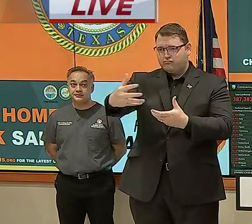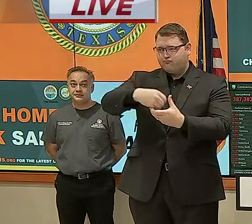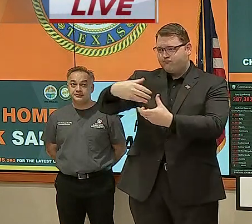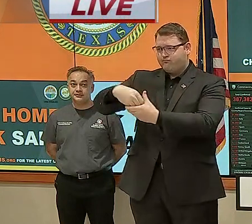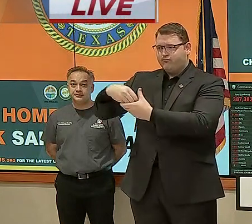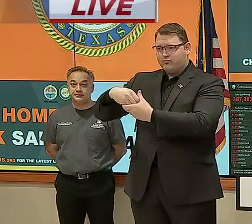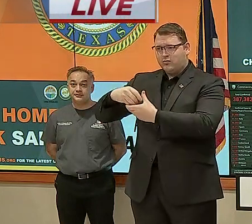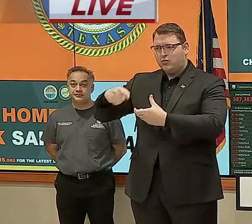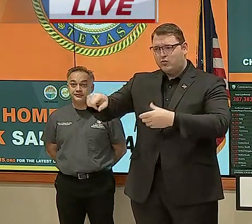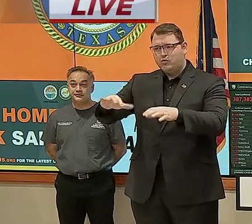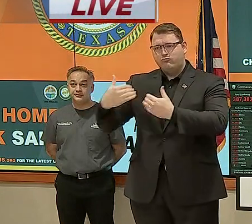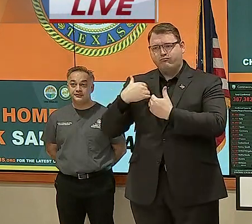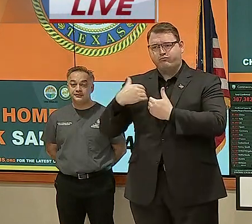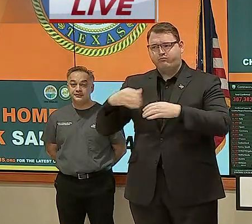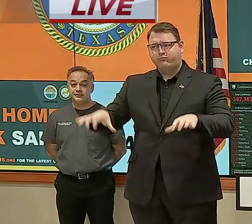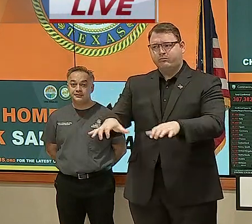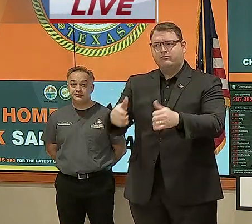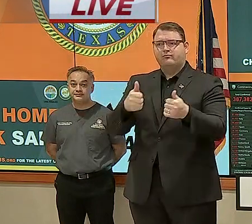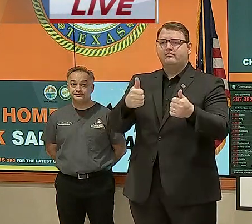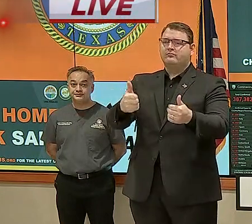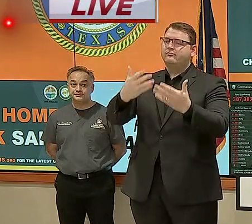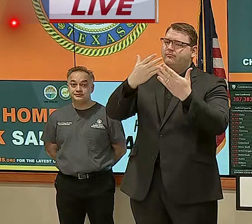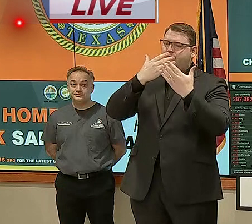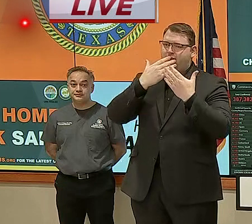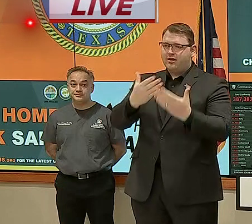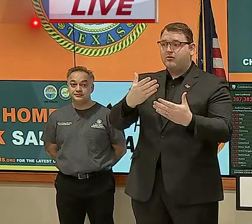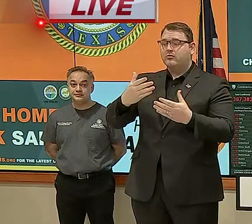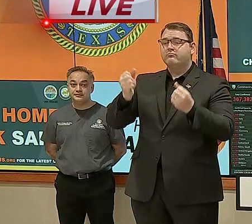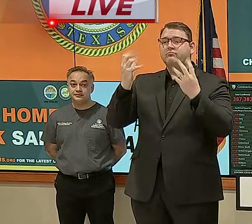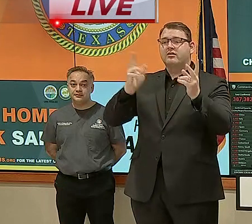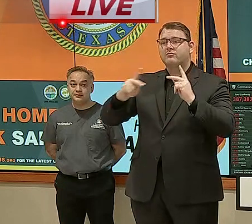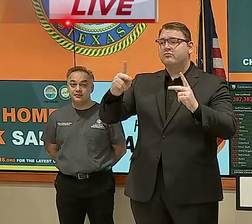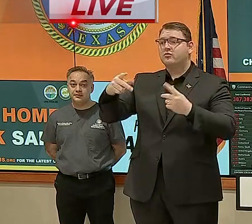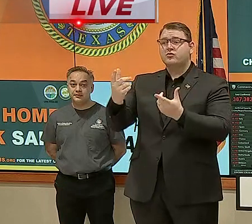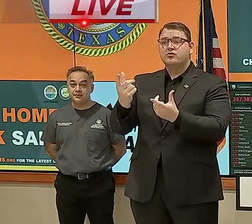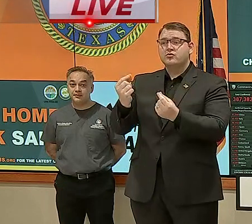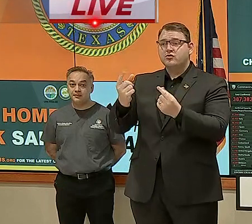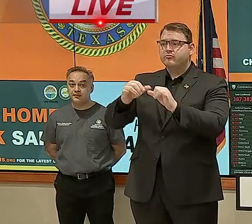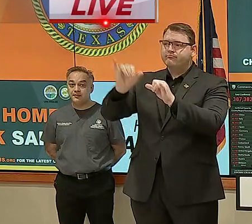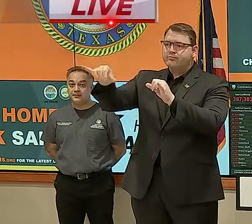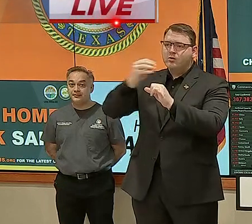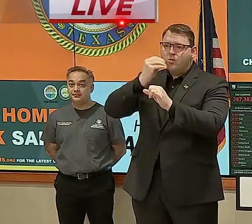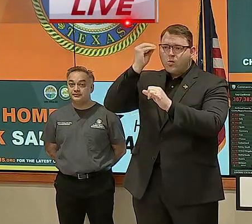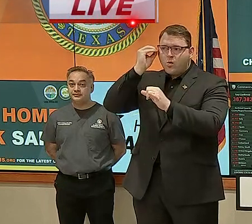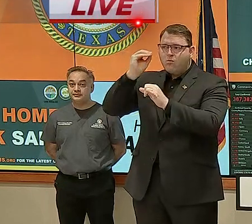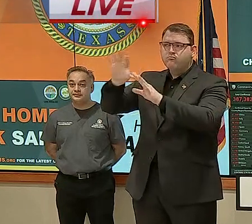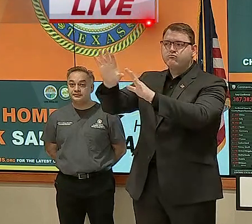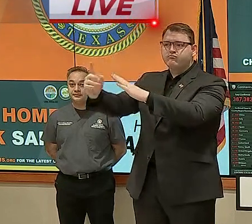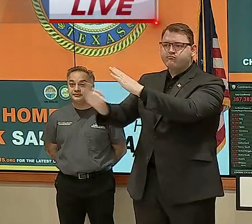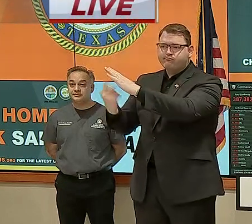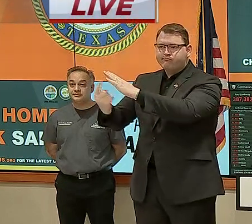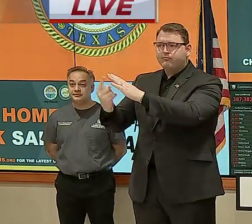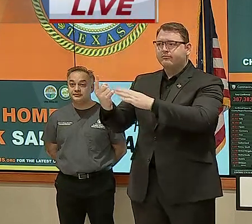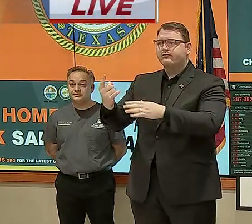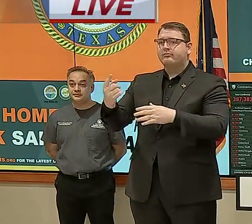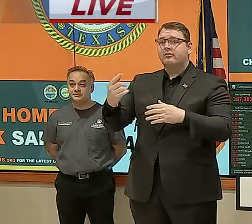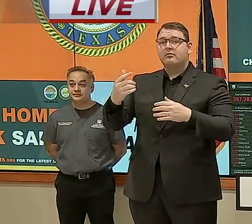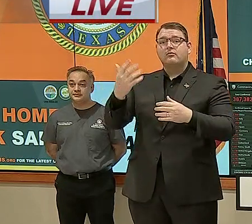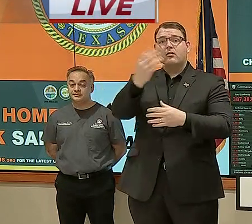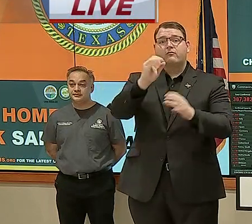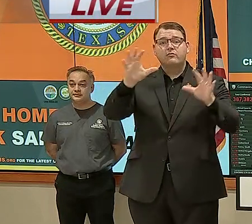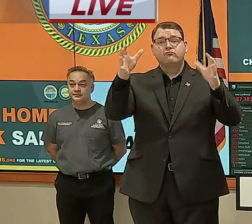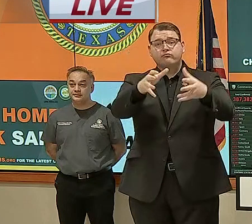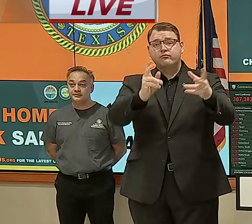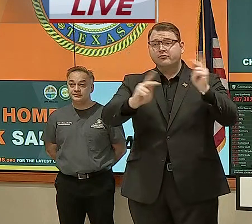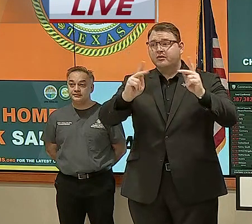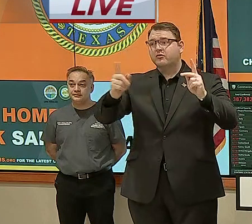staying home. They're avoiding crowds. They are helping us get through this in the best way possible. And